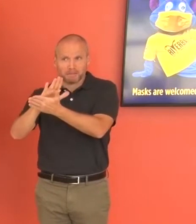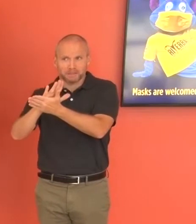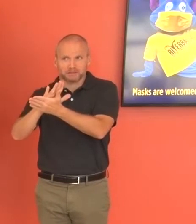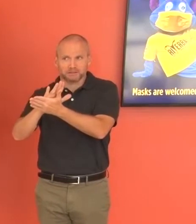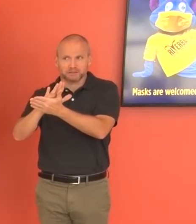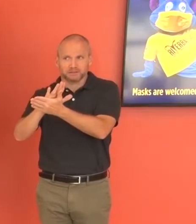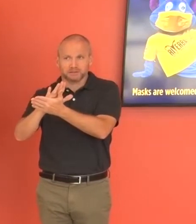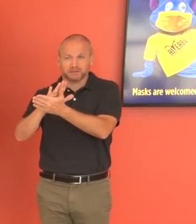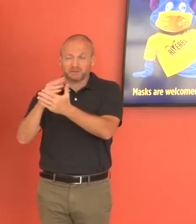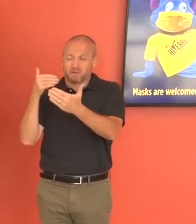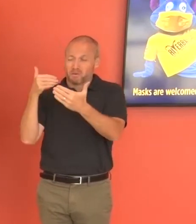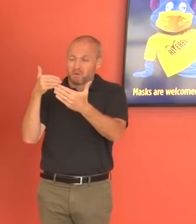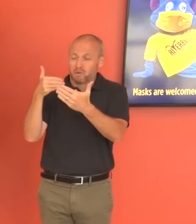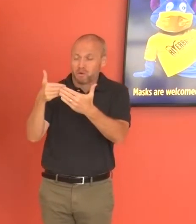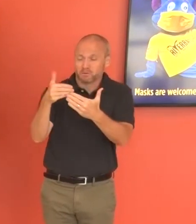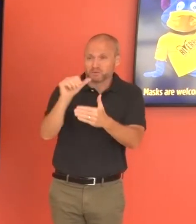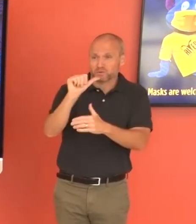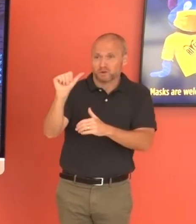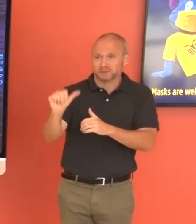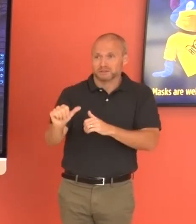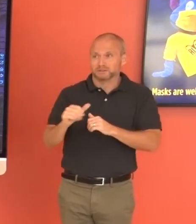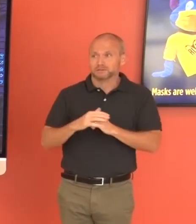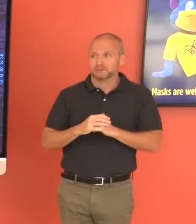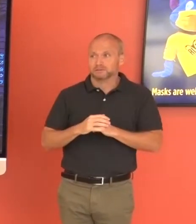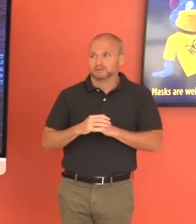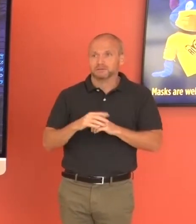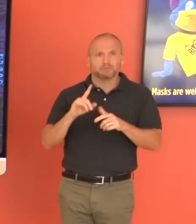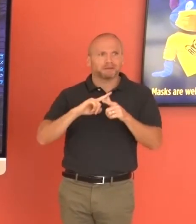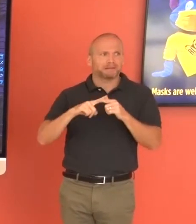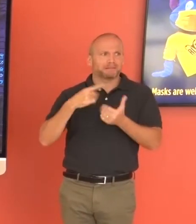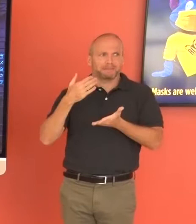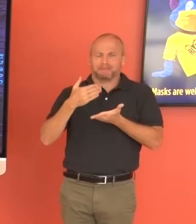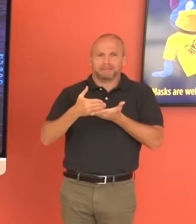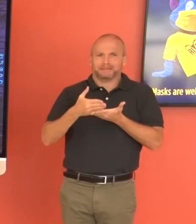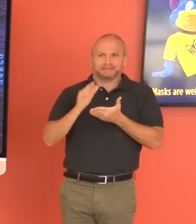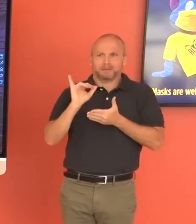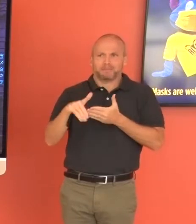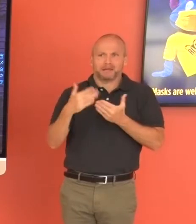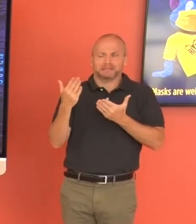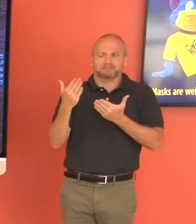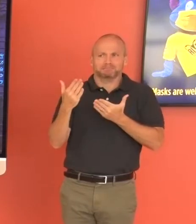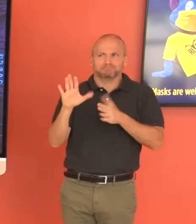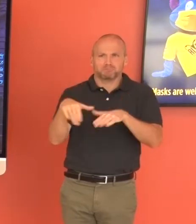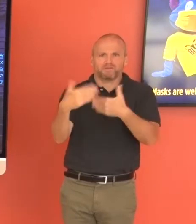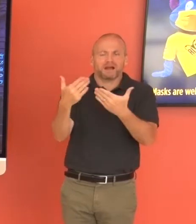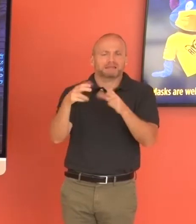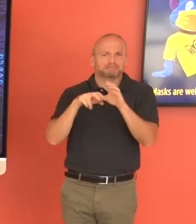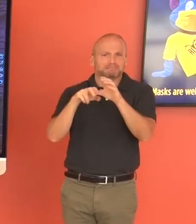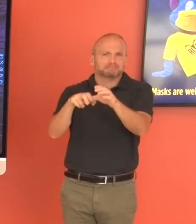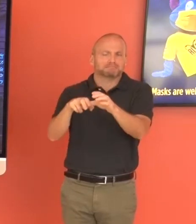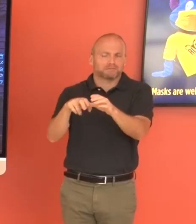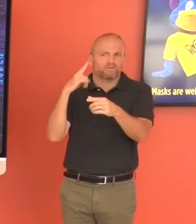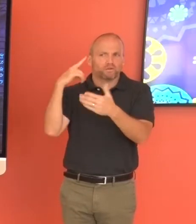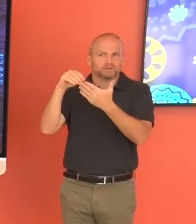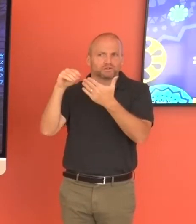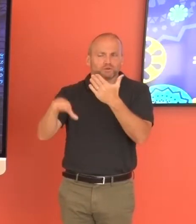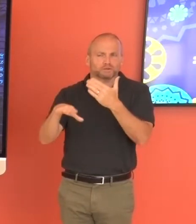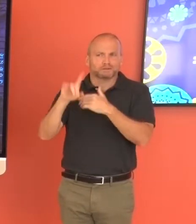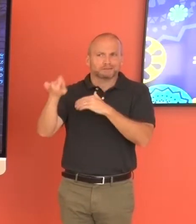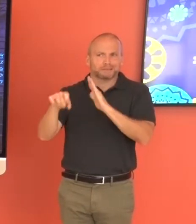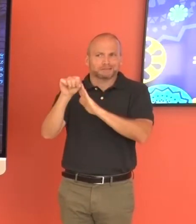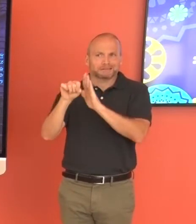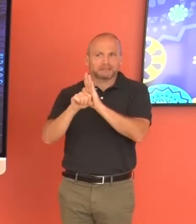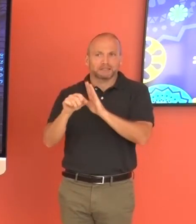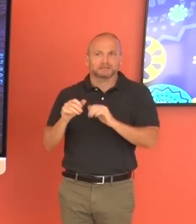almost into Austin, and they did away with that. And I was in a conversation last week that it